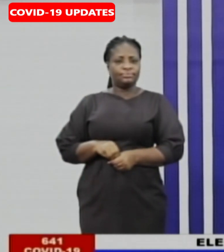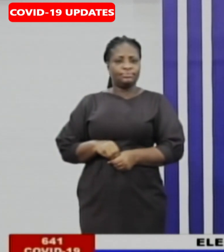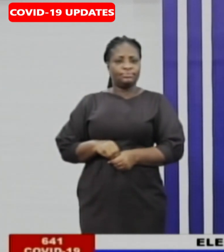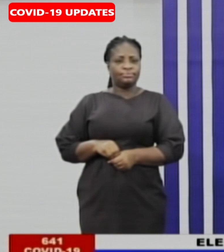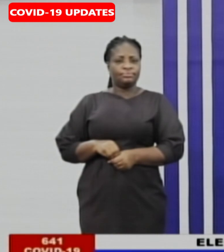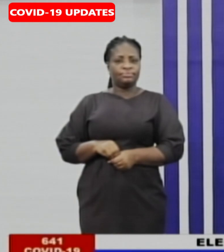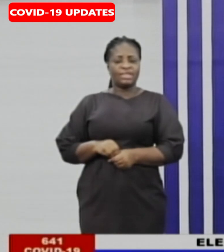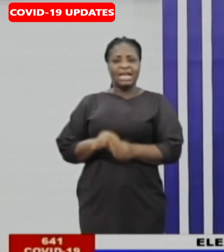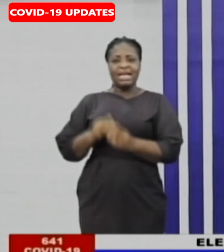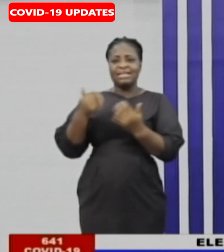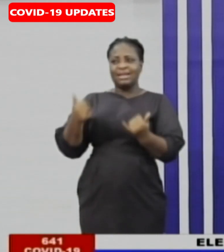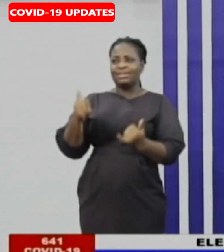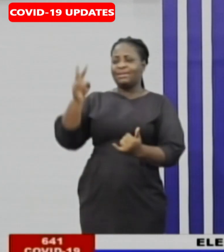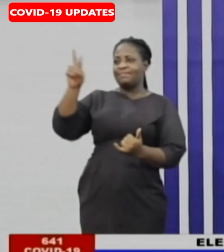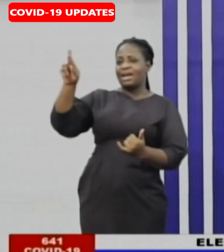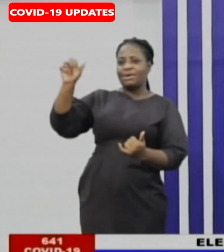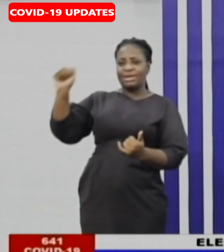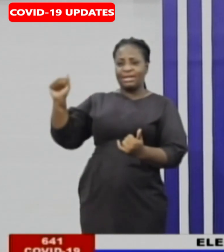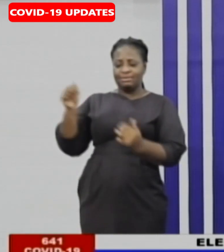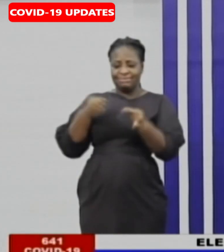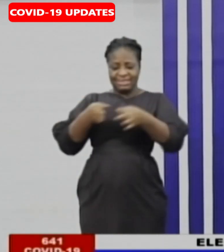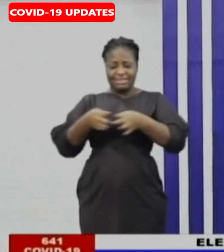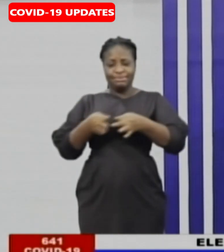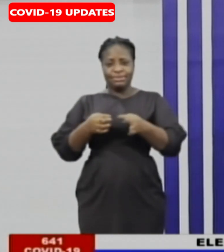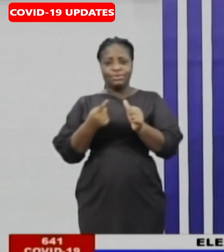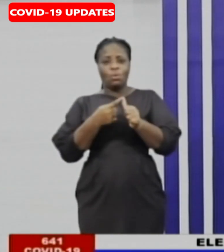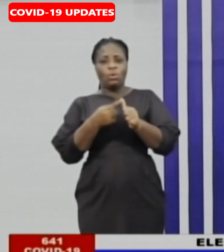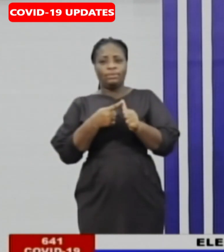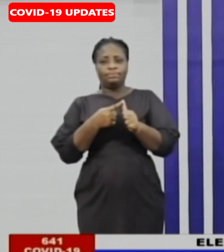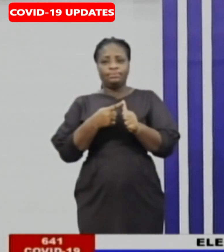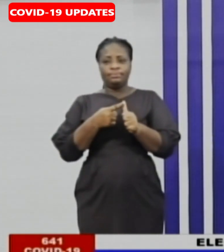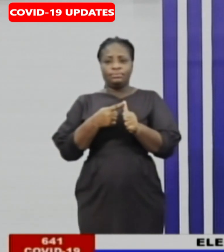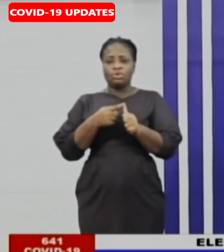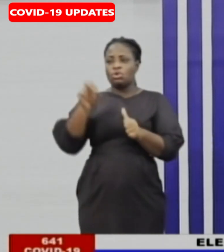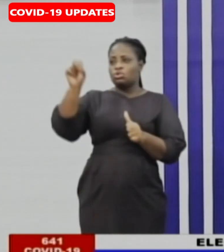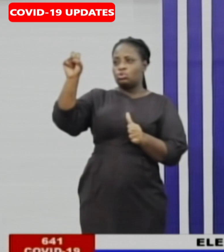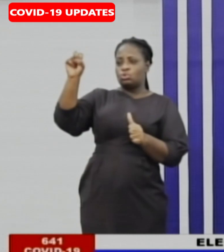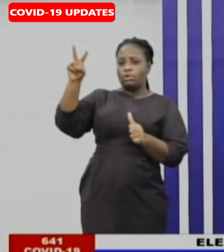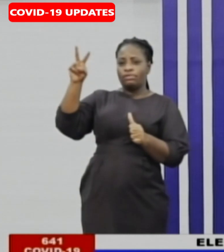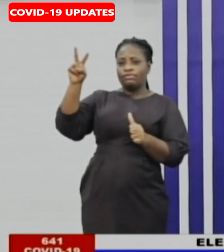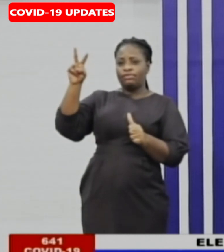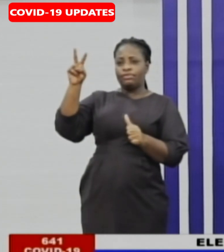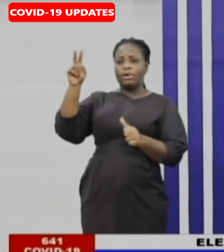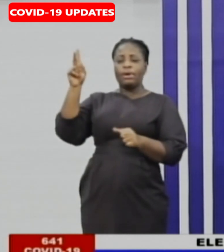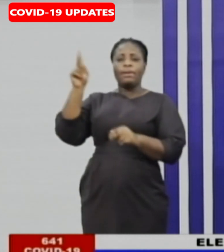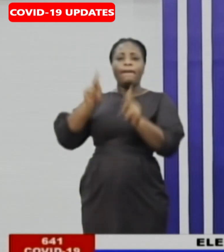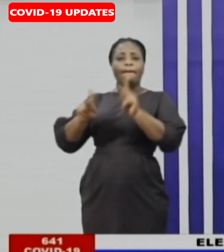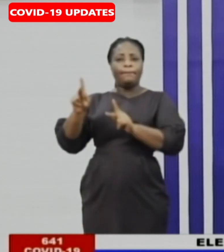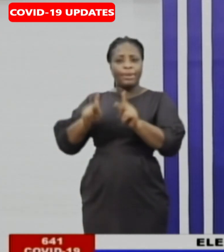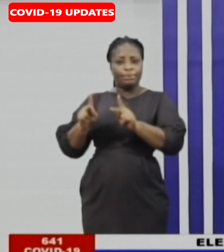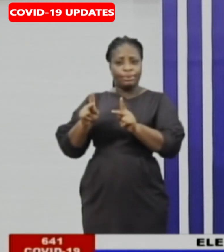the relief of VRA comprises the following: 1, 12 mining customers